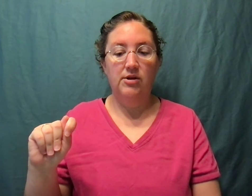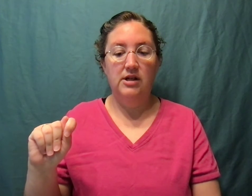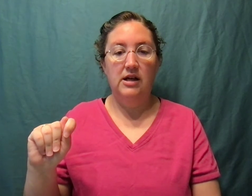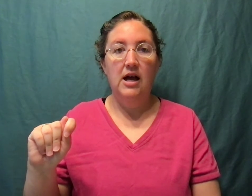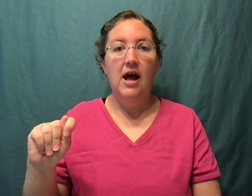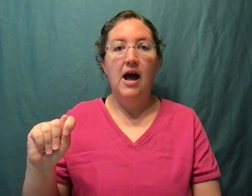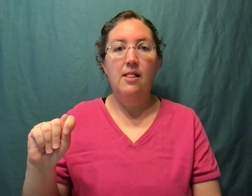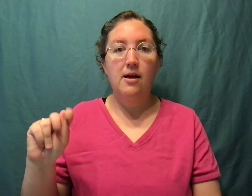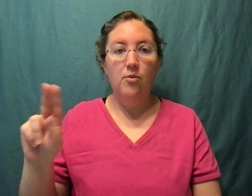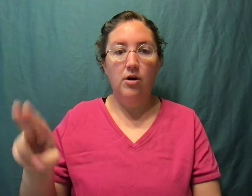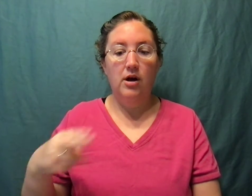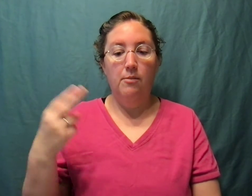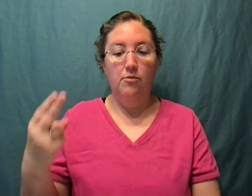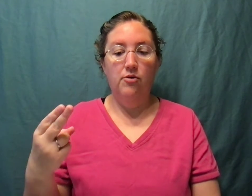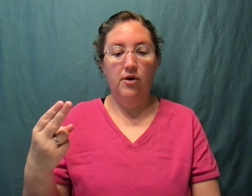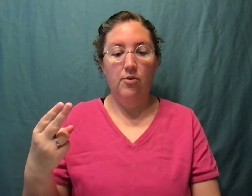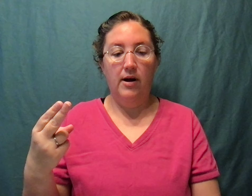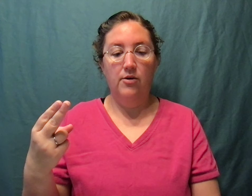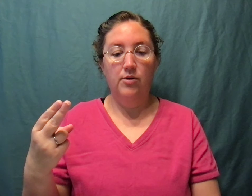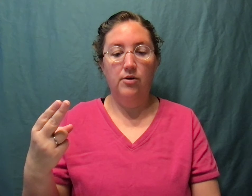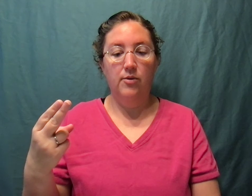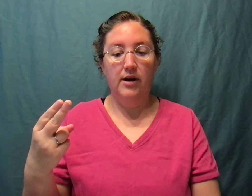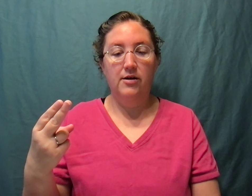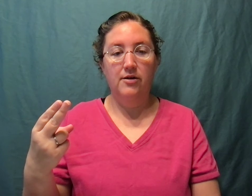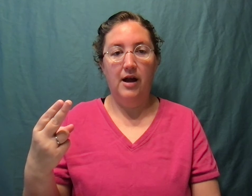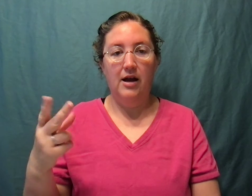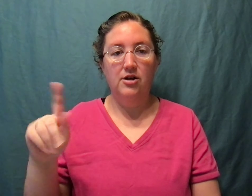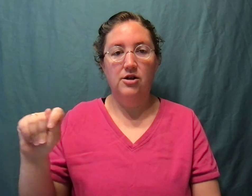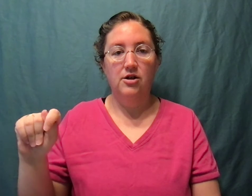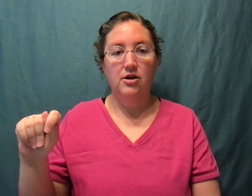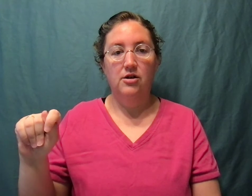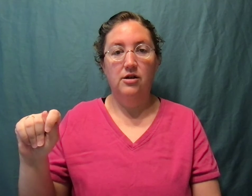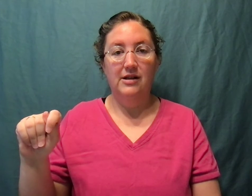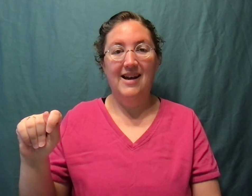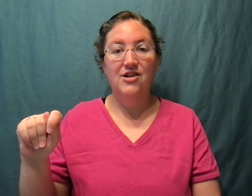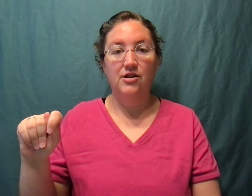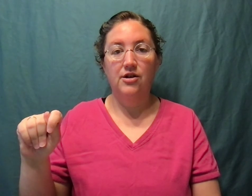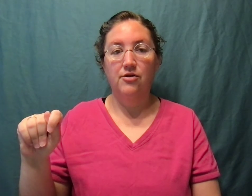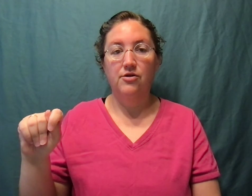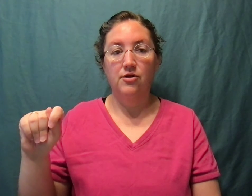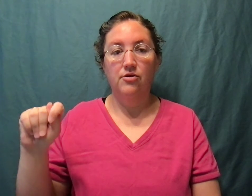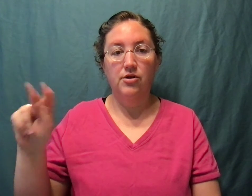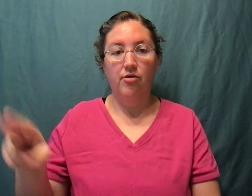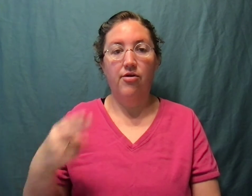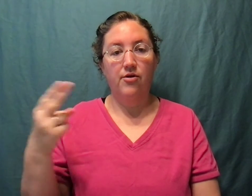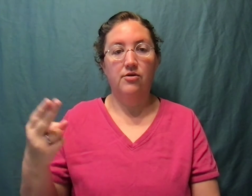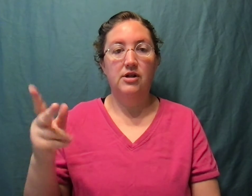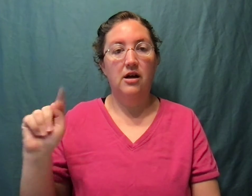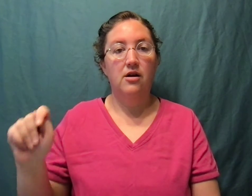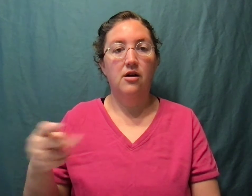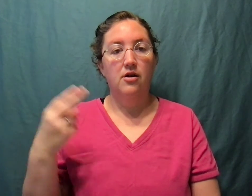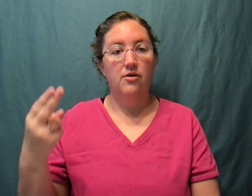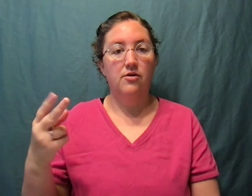T, and then we're going to move it around real quick to the H. The H is going to do the circle, so Thursday.